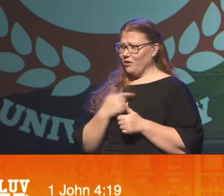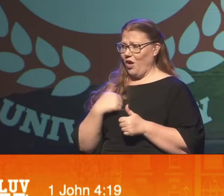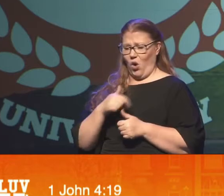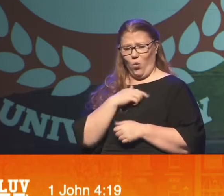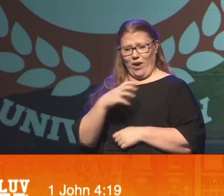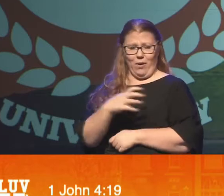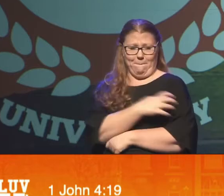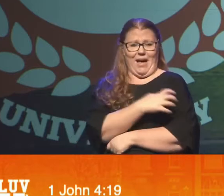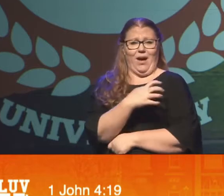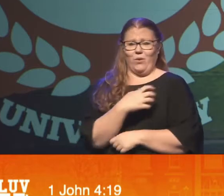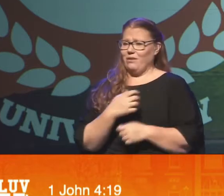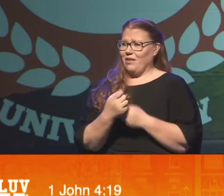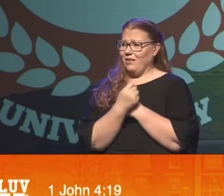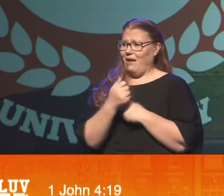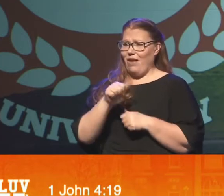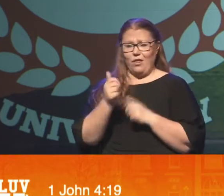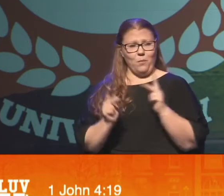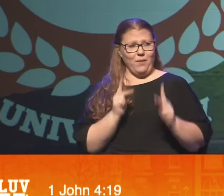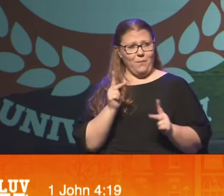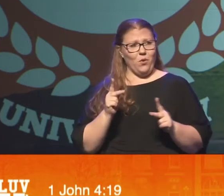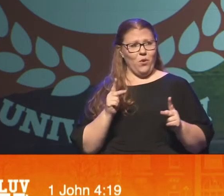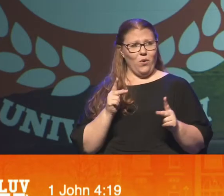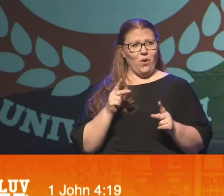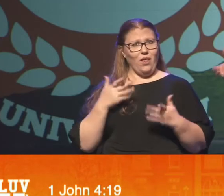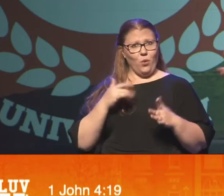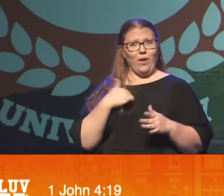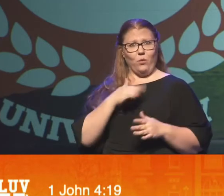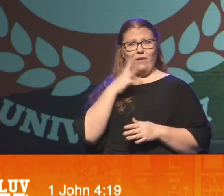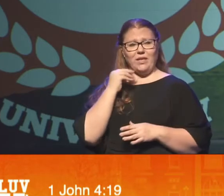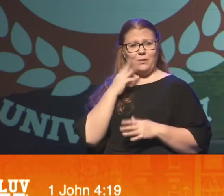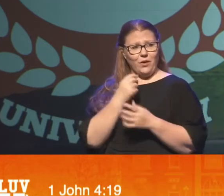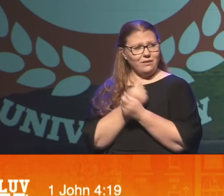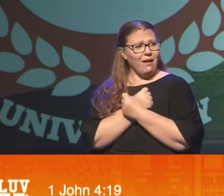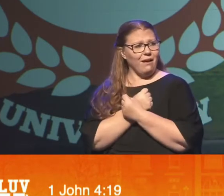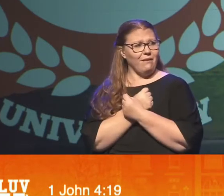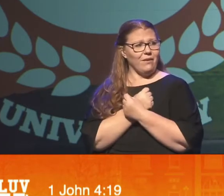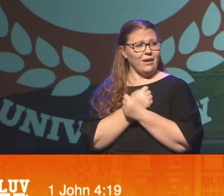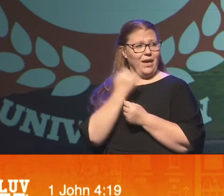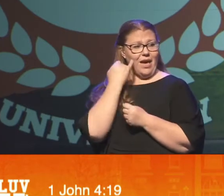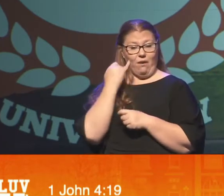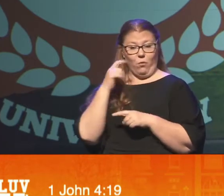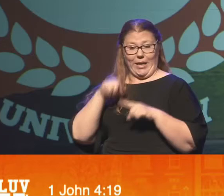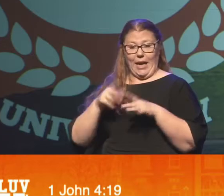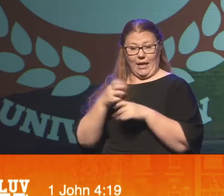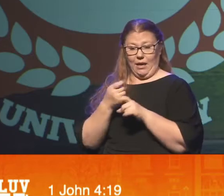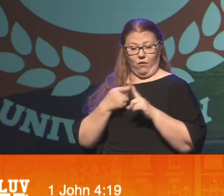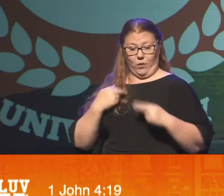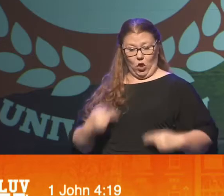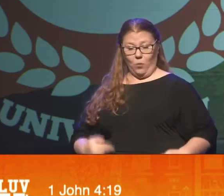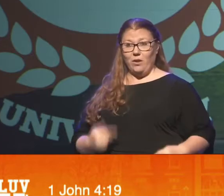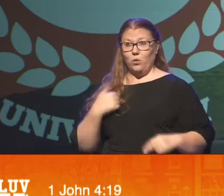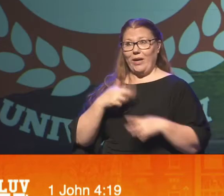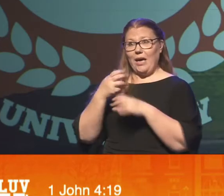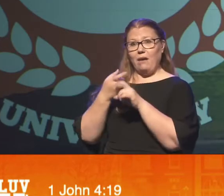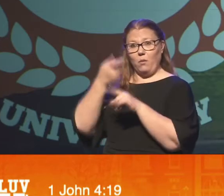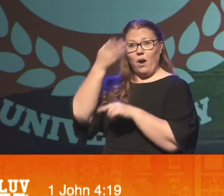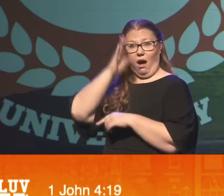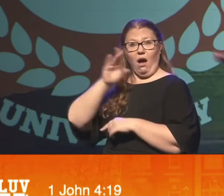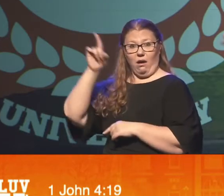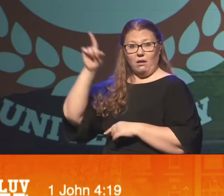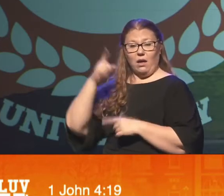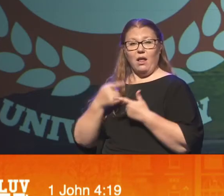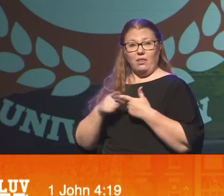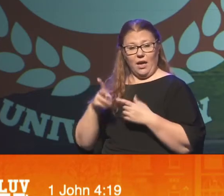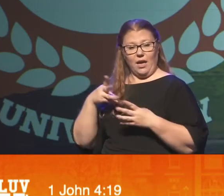empowered to love others in the way that we've been loved. And if we can't get it from a human being, and many times we cannot, we can get it from God. And then